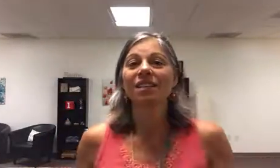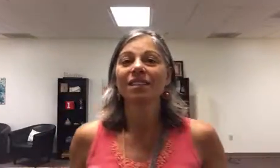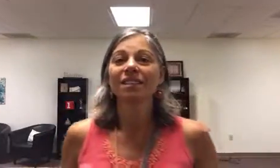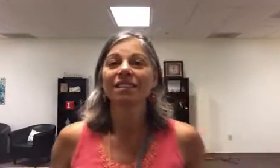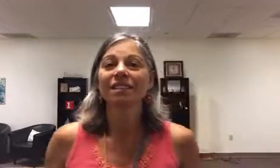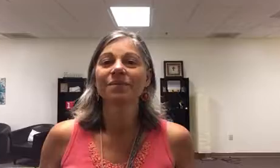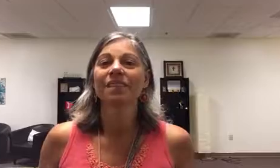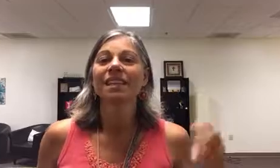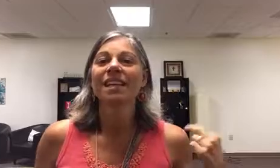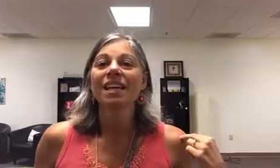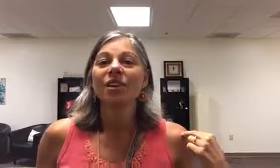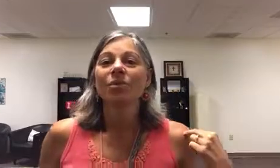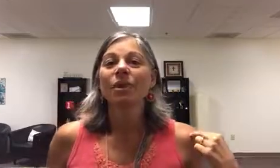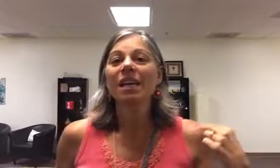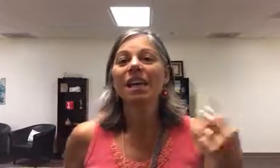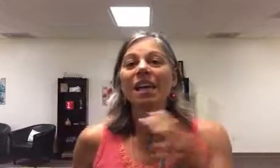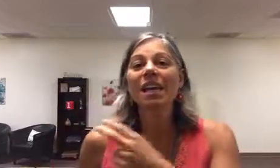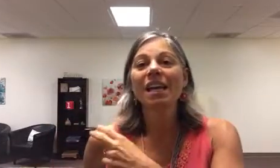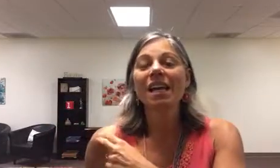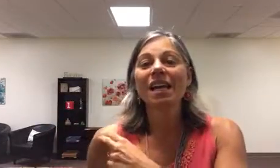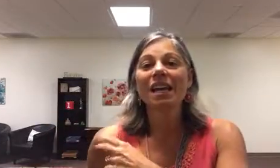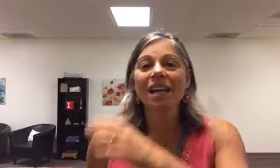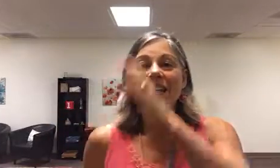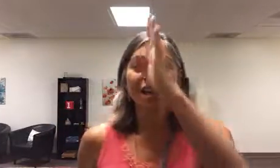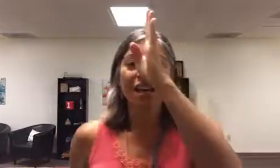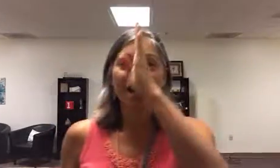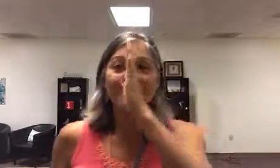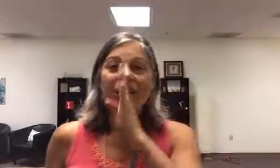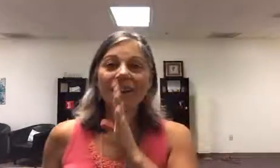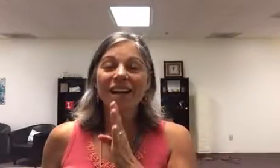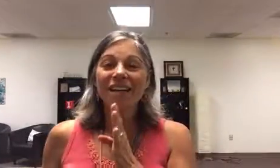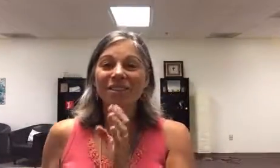creation. We are God's